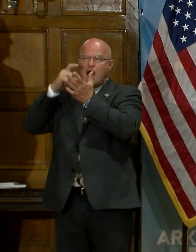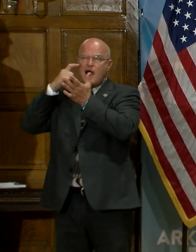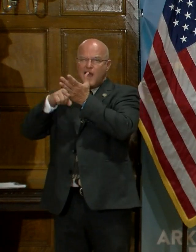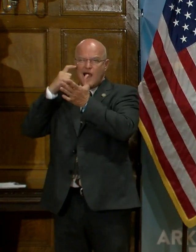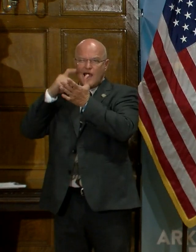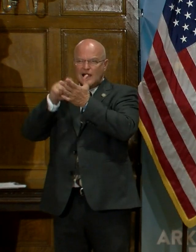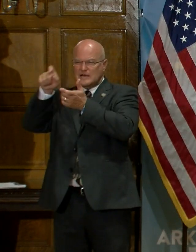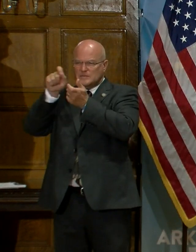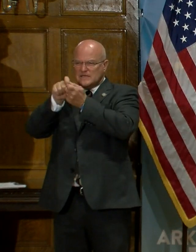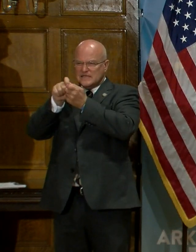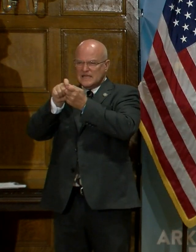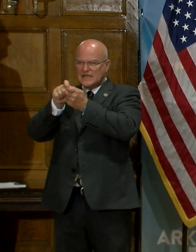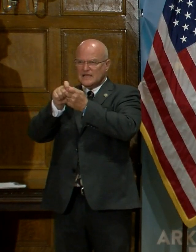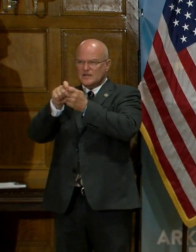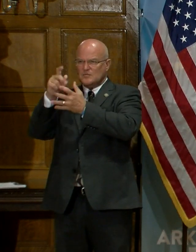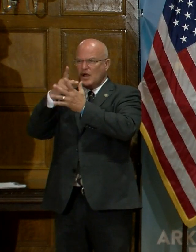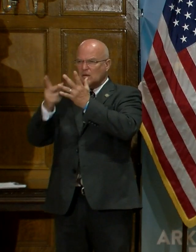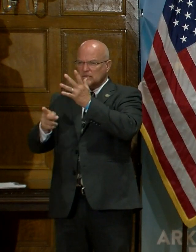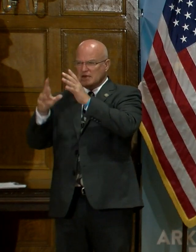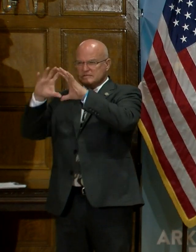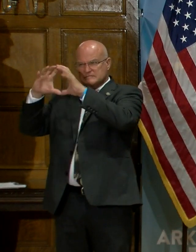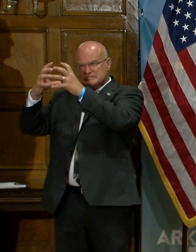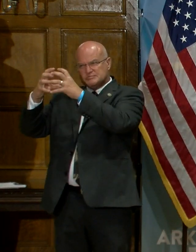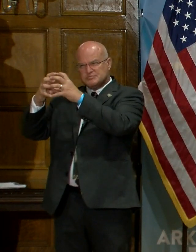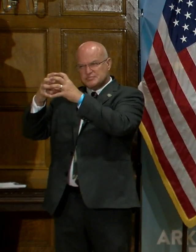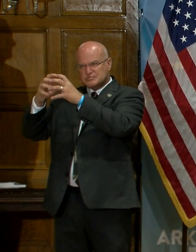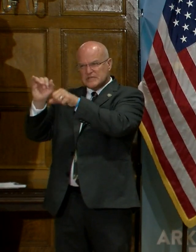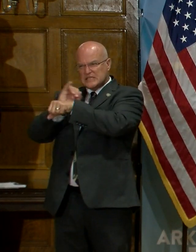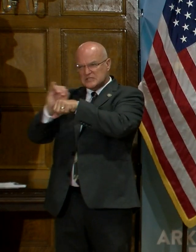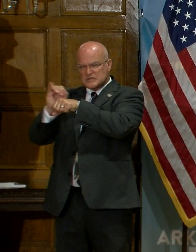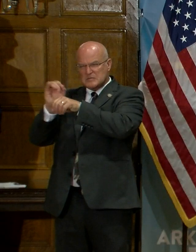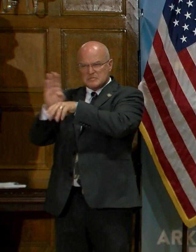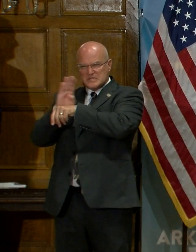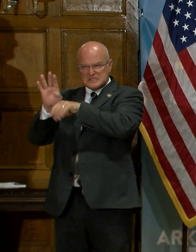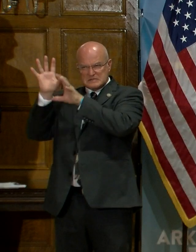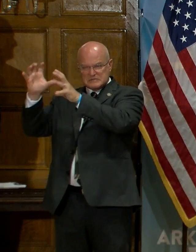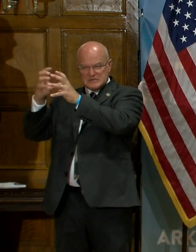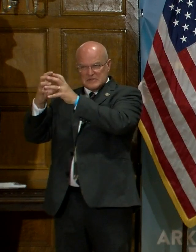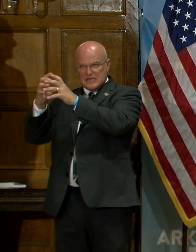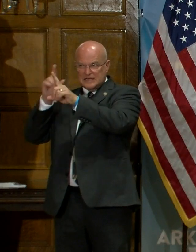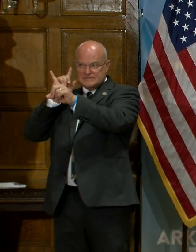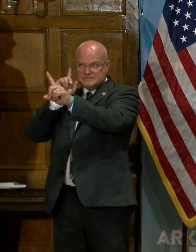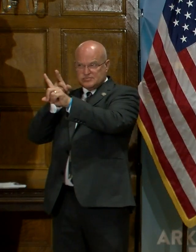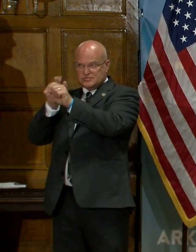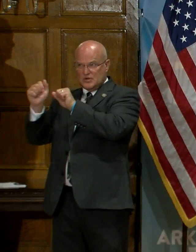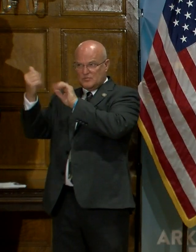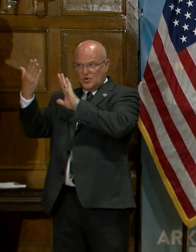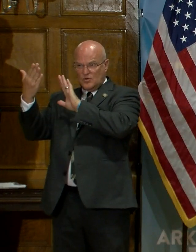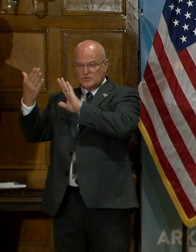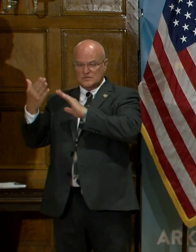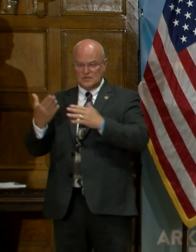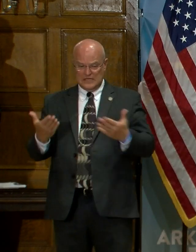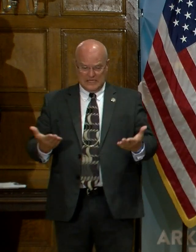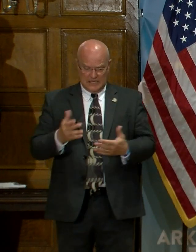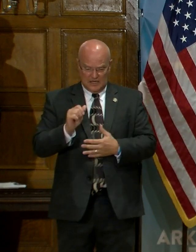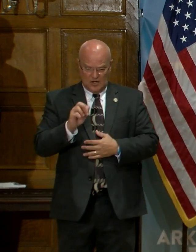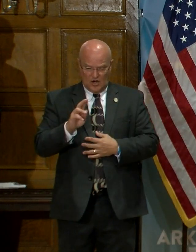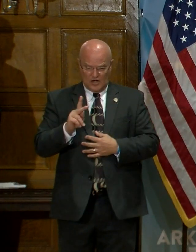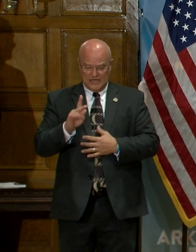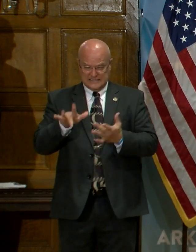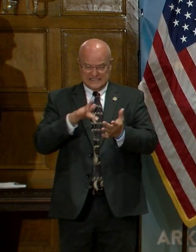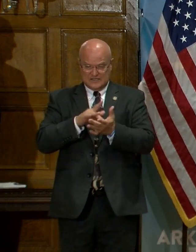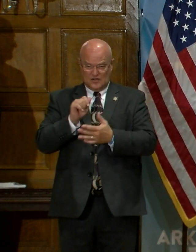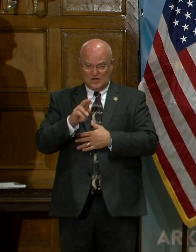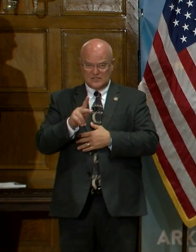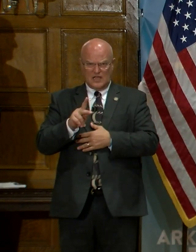identify particular populations, particular industries, et cetera, and target our approach. We're really not seeing that. We've